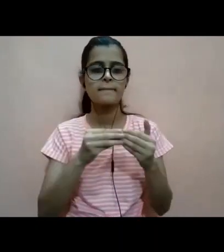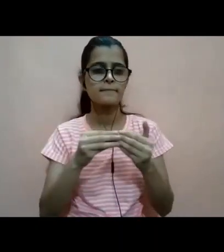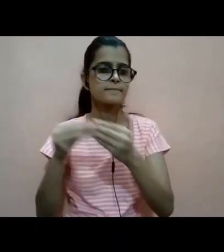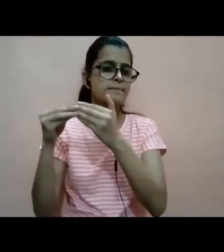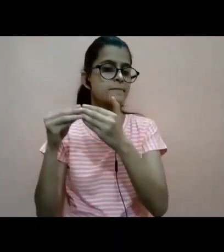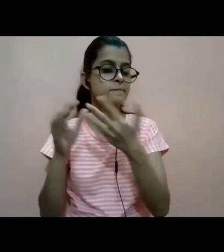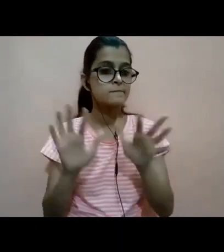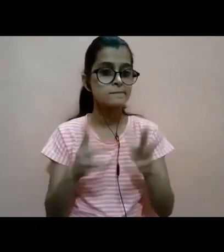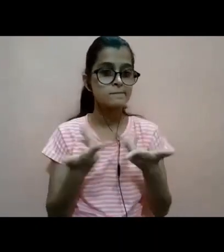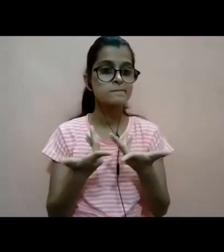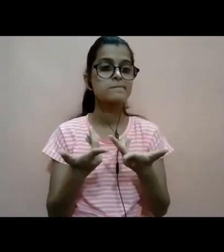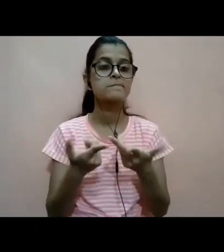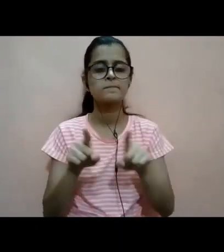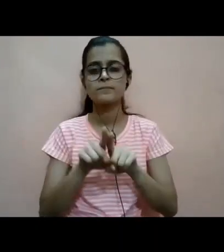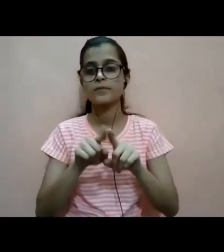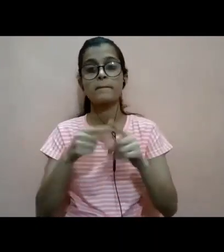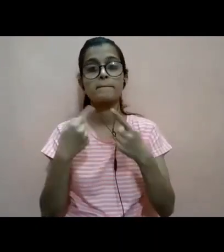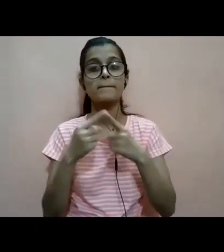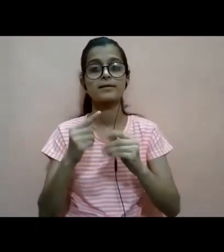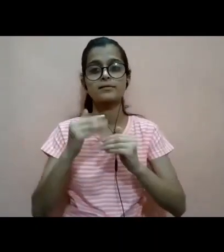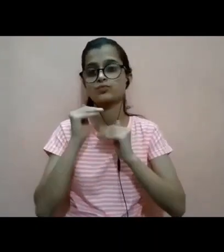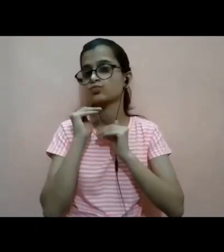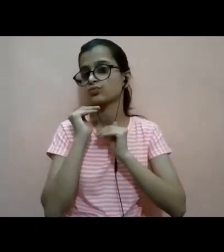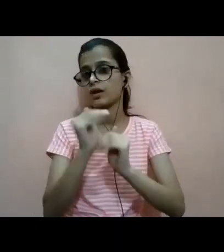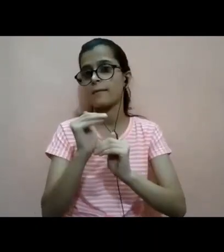is totally limited